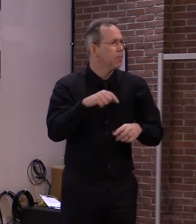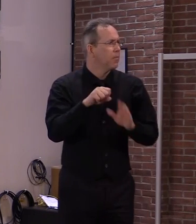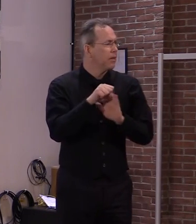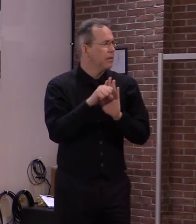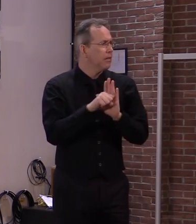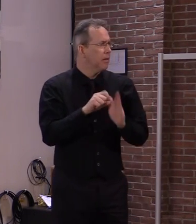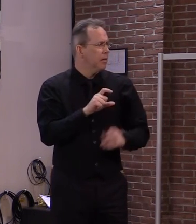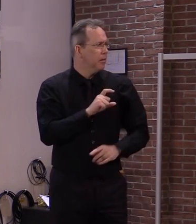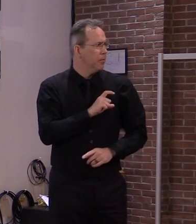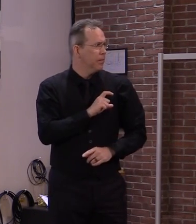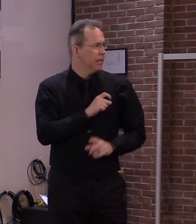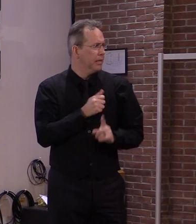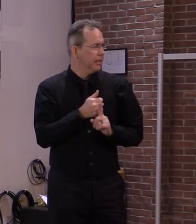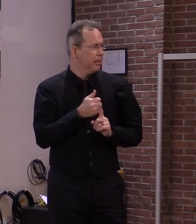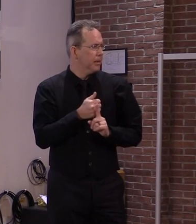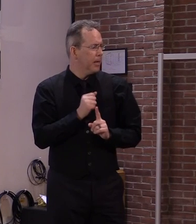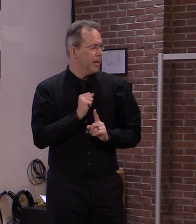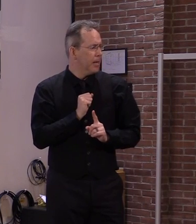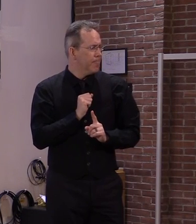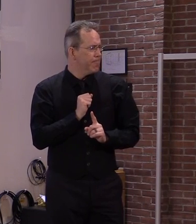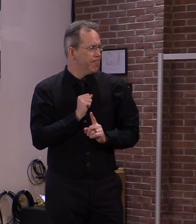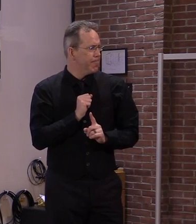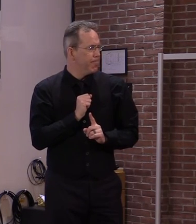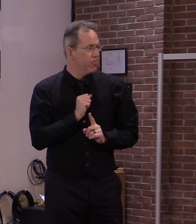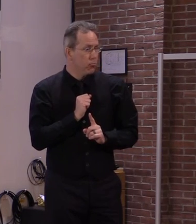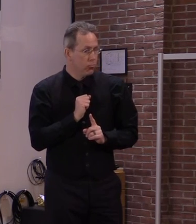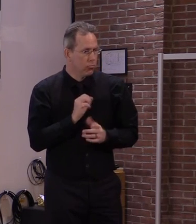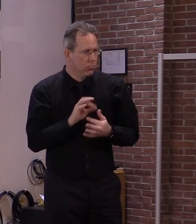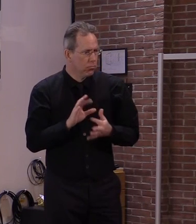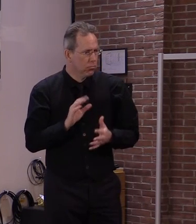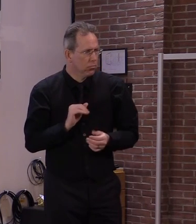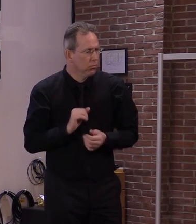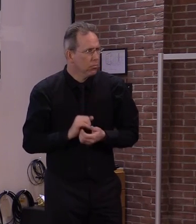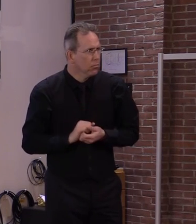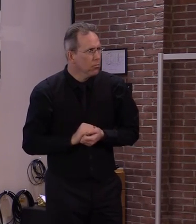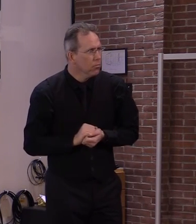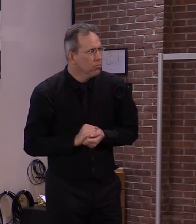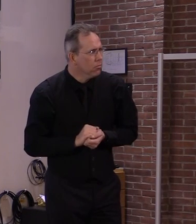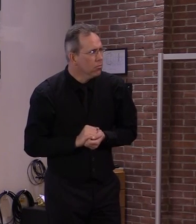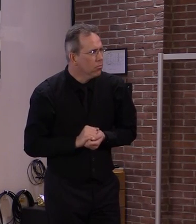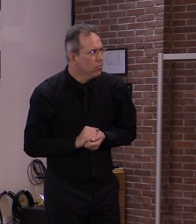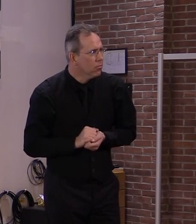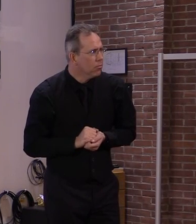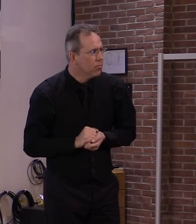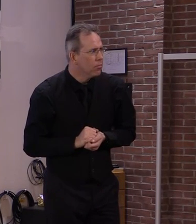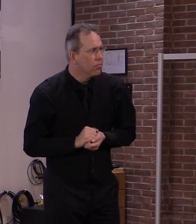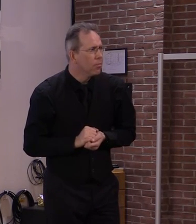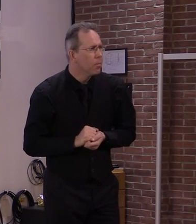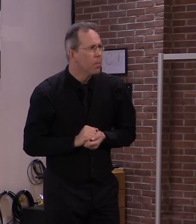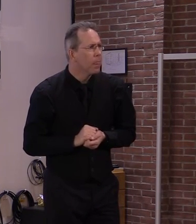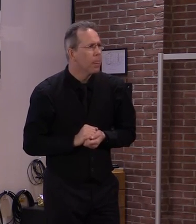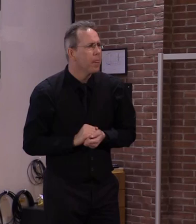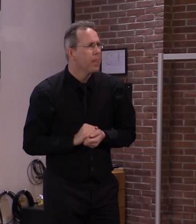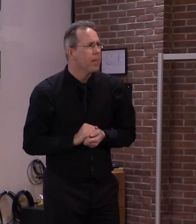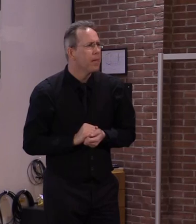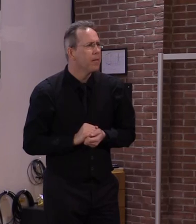been refused their vaccines. It's only the sergeants on down.